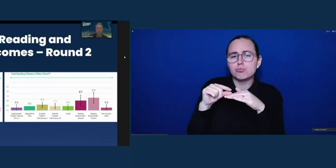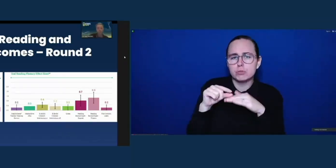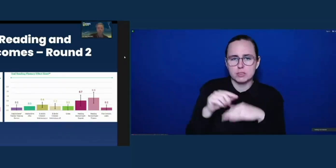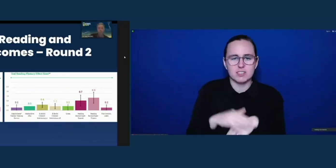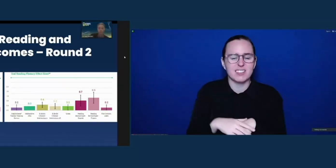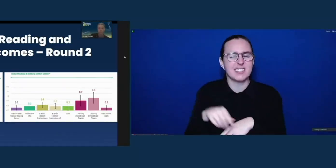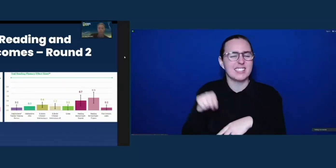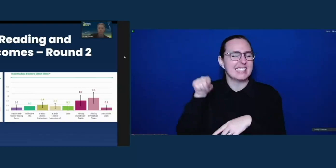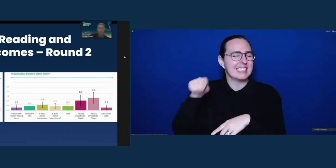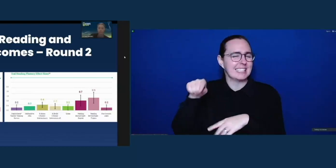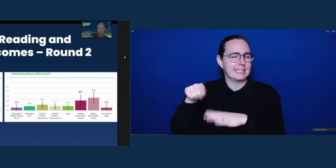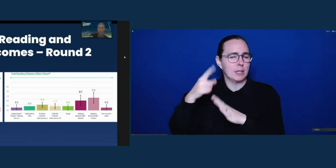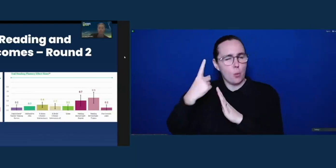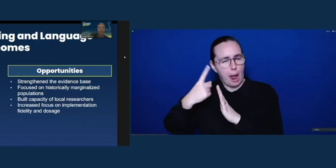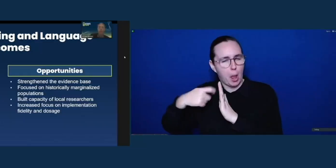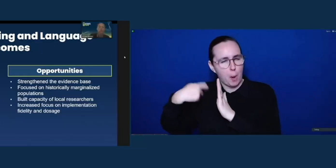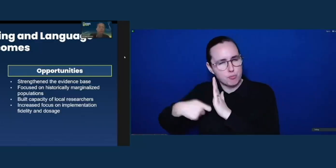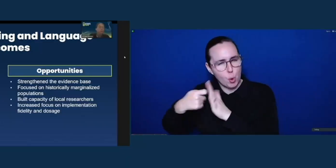blind.